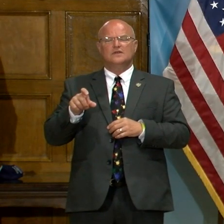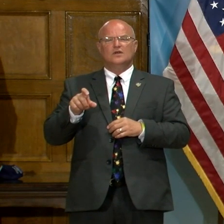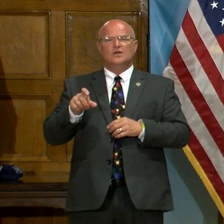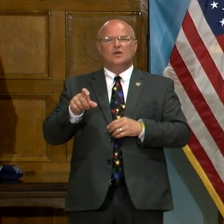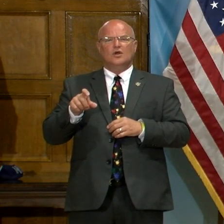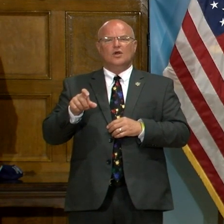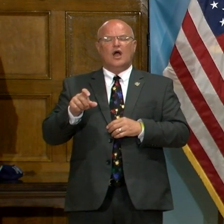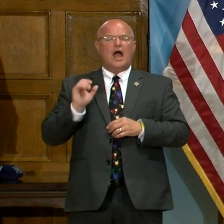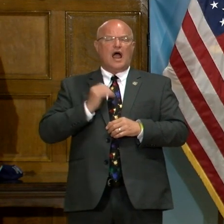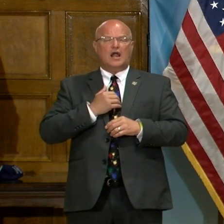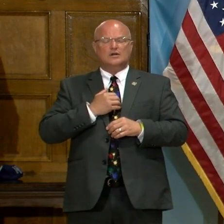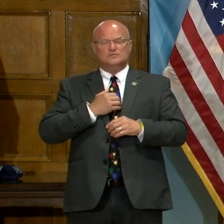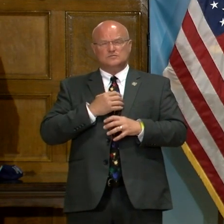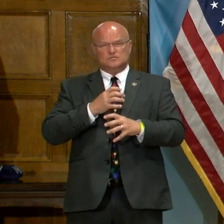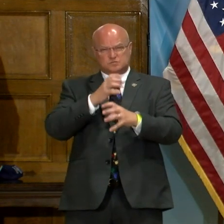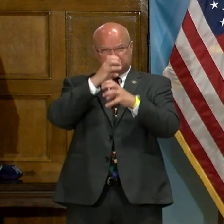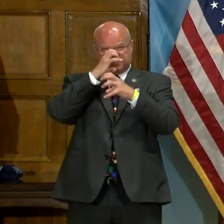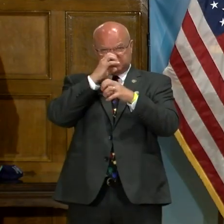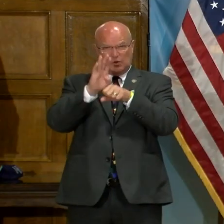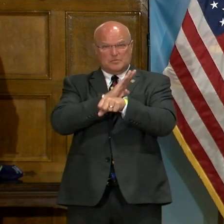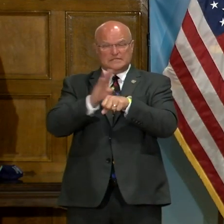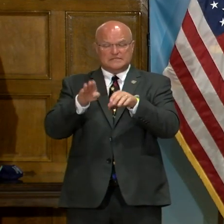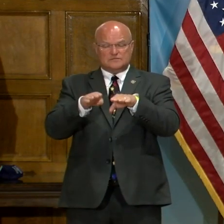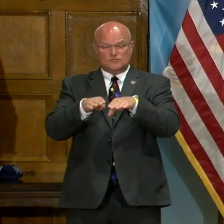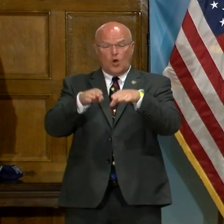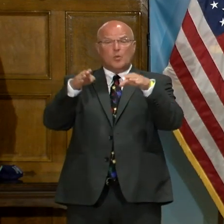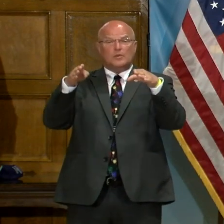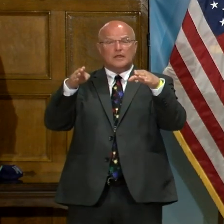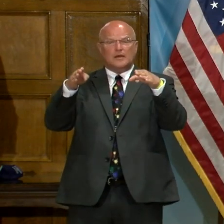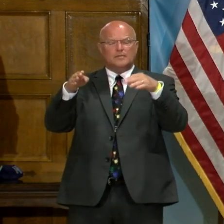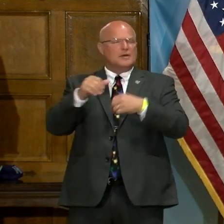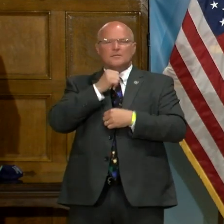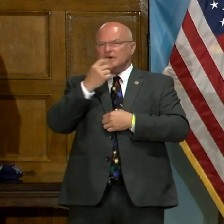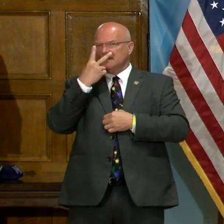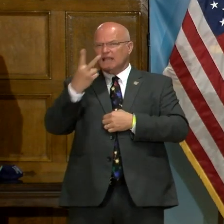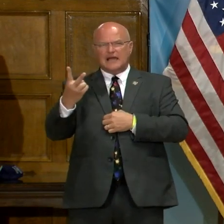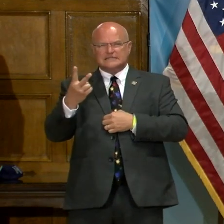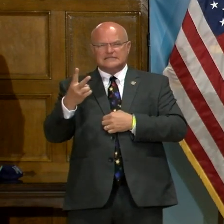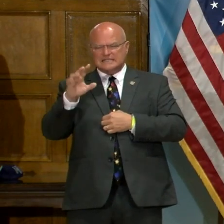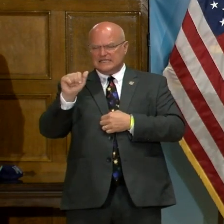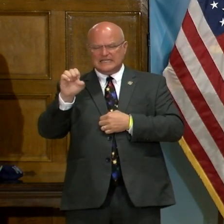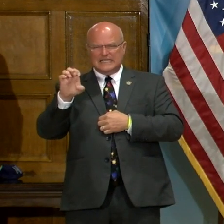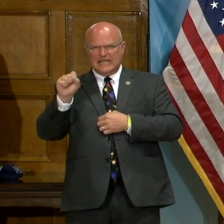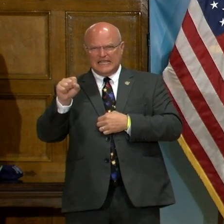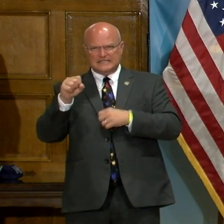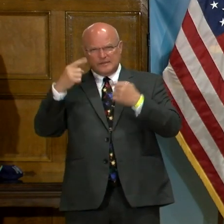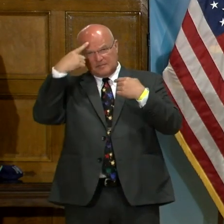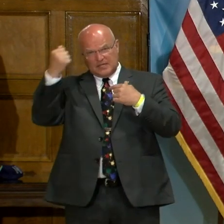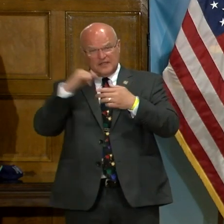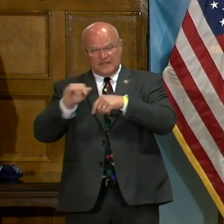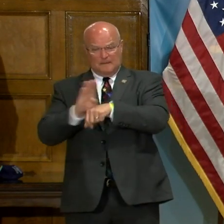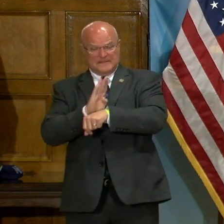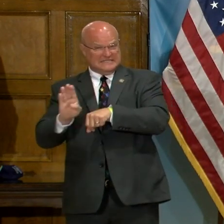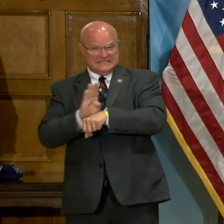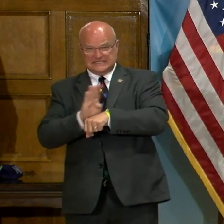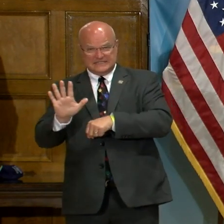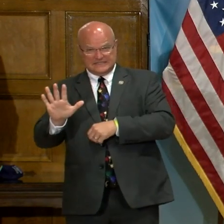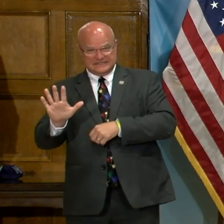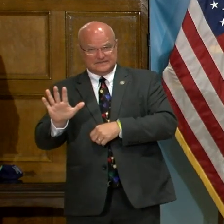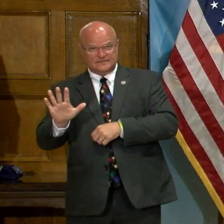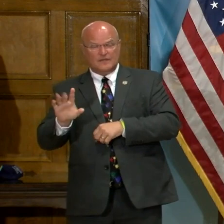pulled back a lot of our restrictions on businesses, and the good news is we've not seen increases in cases due to those